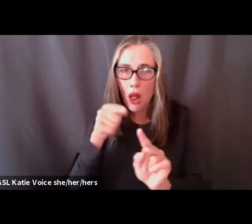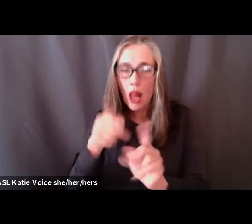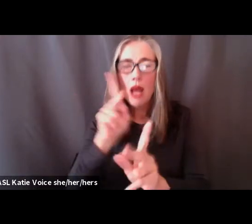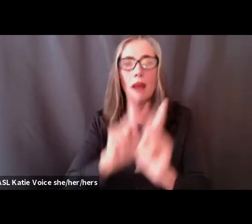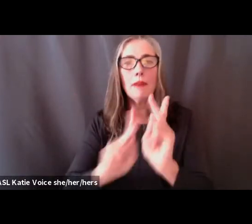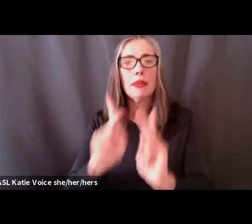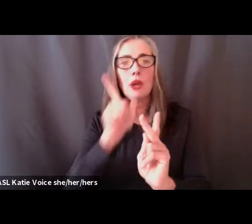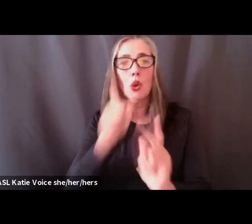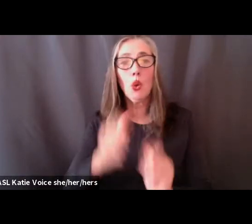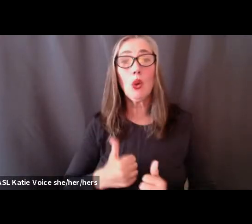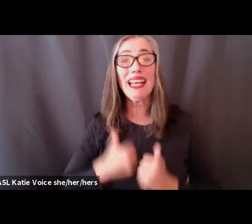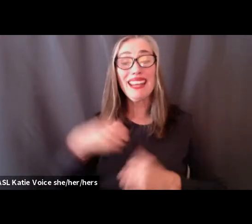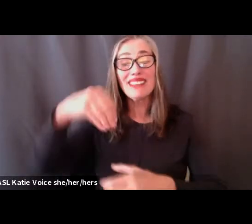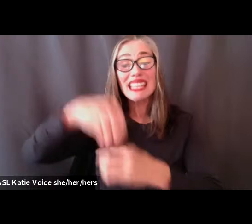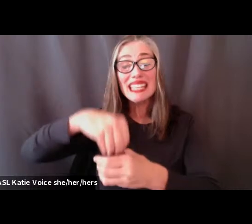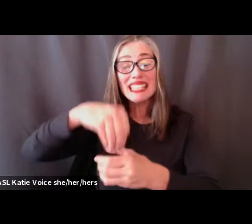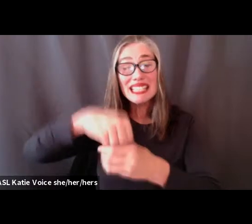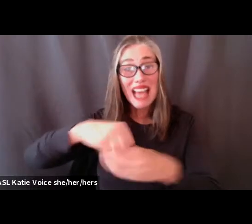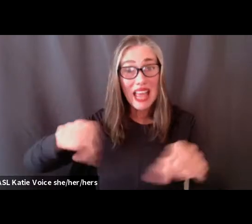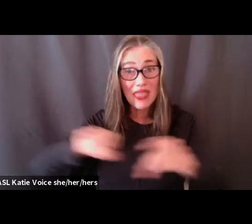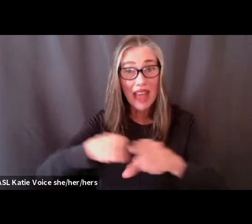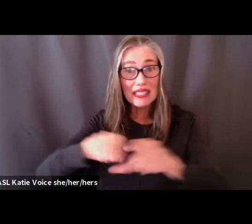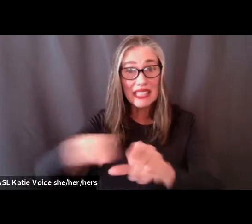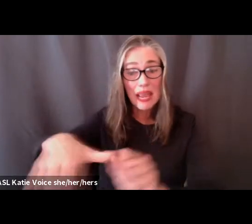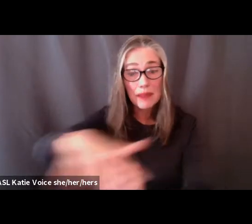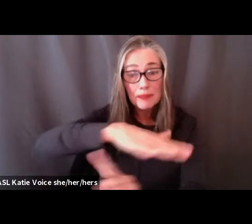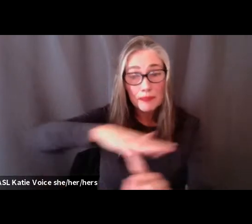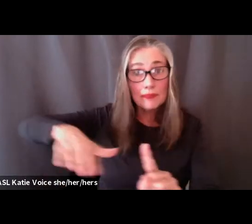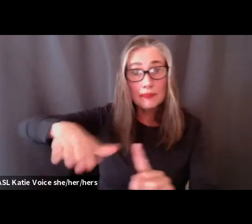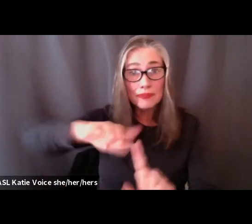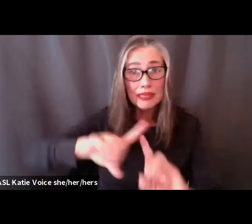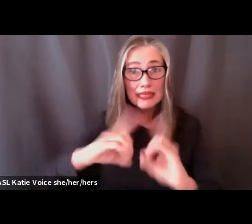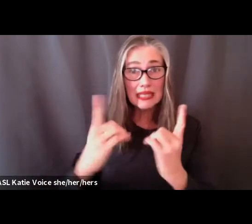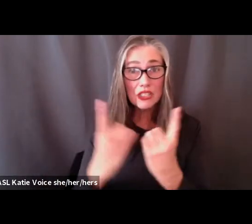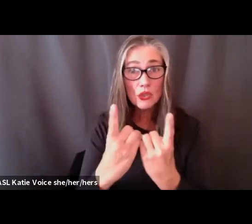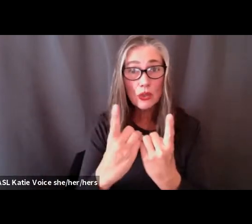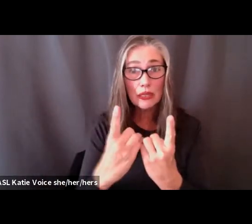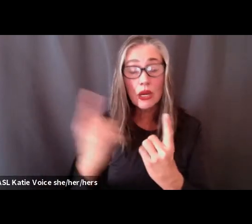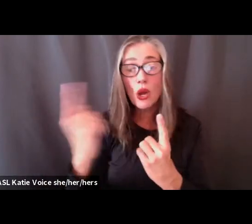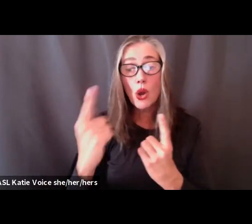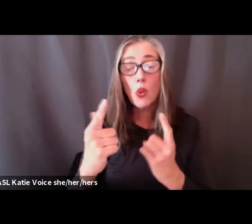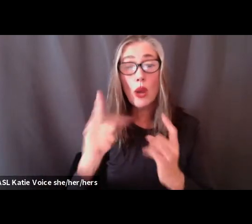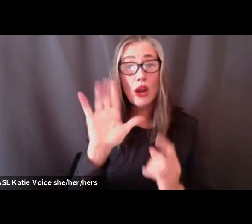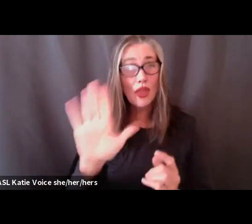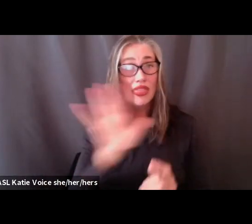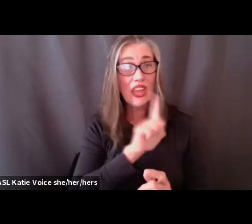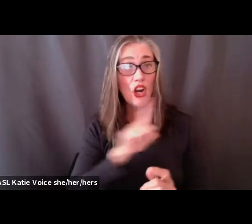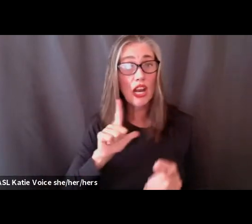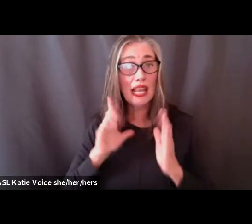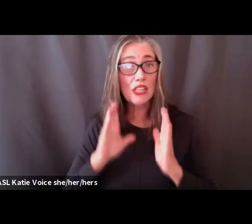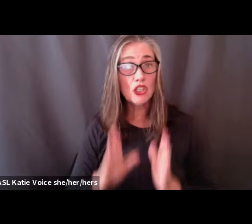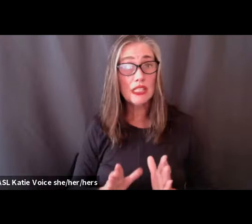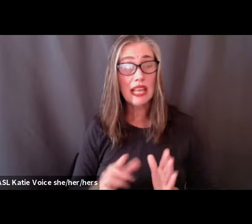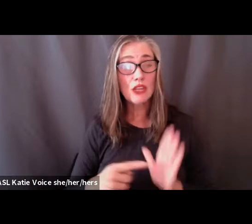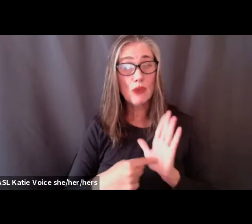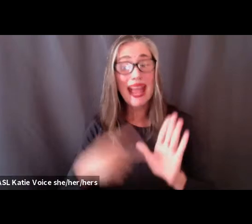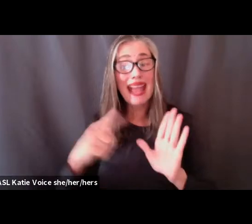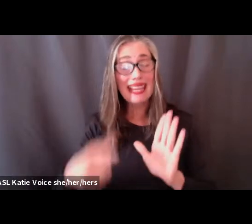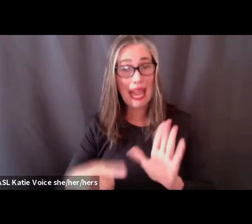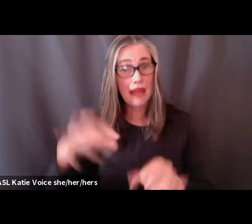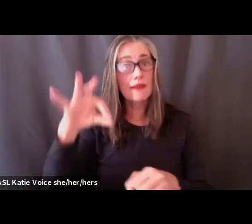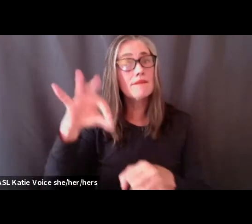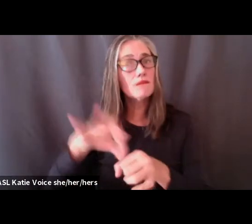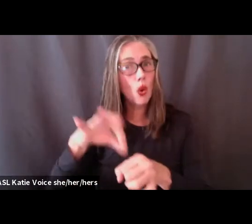live within the same district that their legislator represents are allowed to vote on local